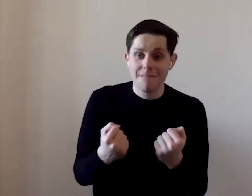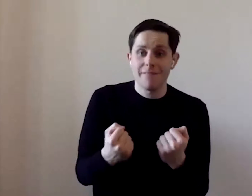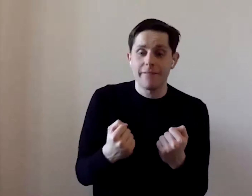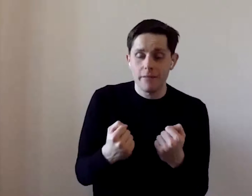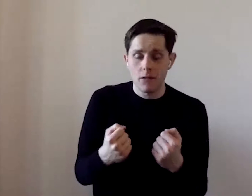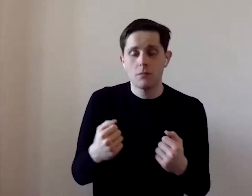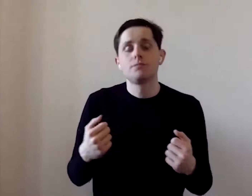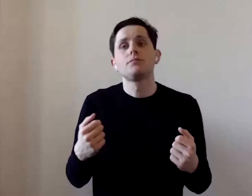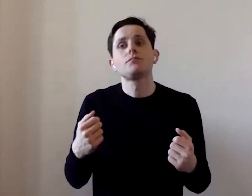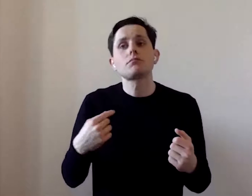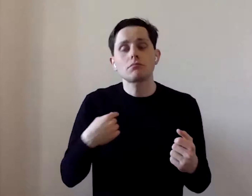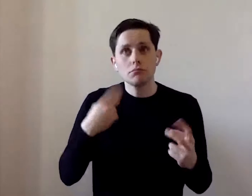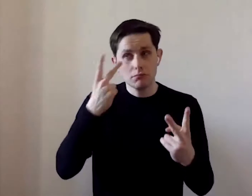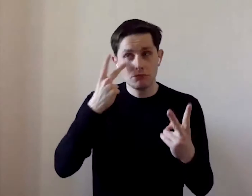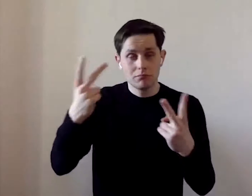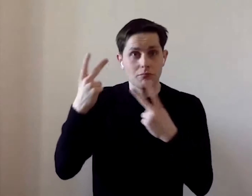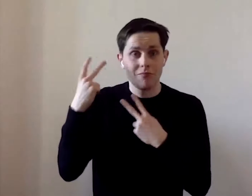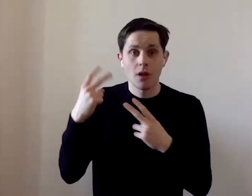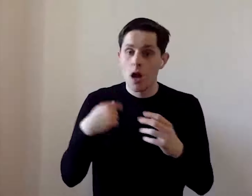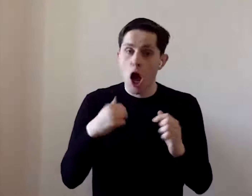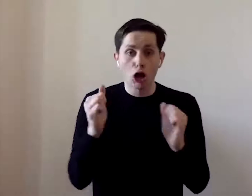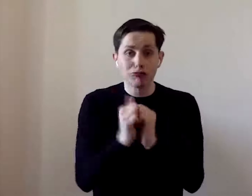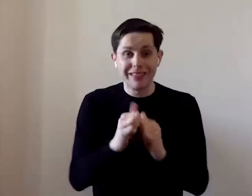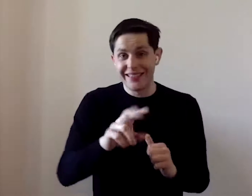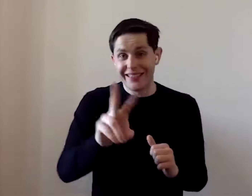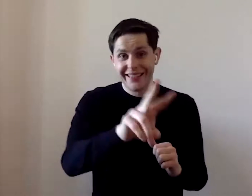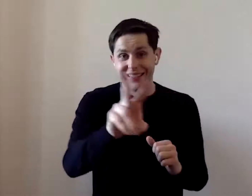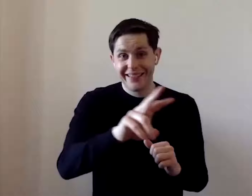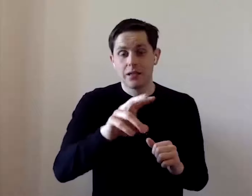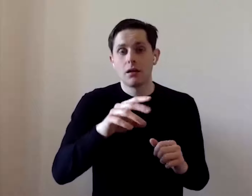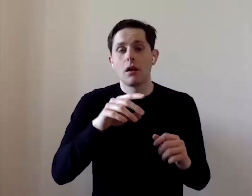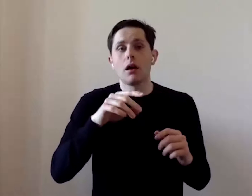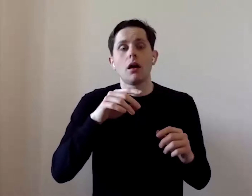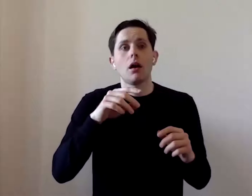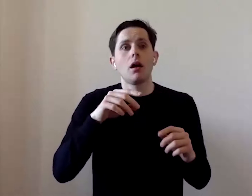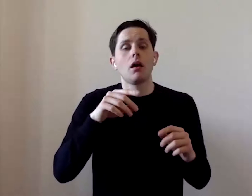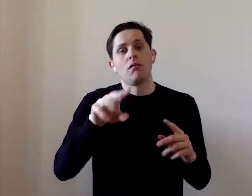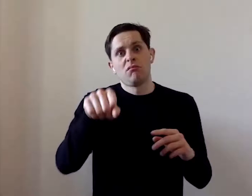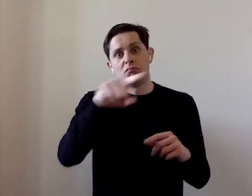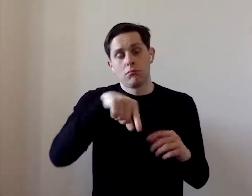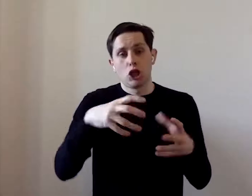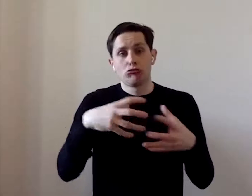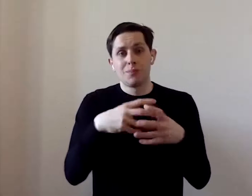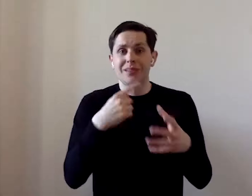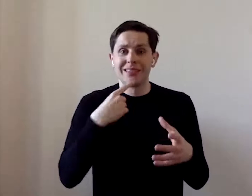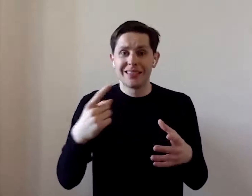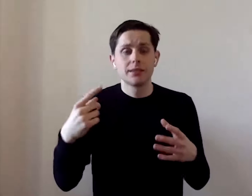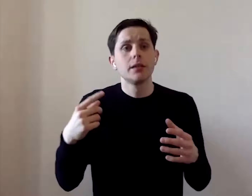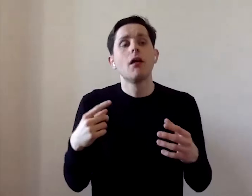and I'm focusing on the positives, I agree that individuals, specific individuals, really